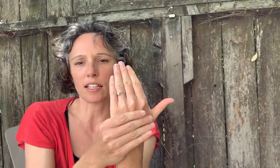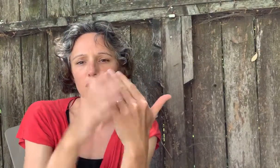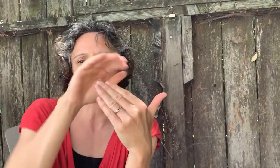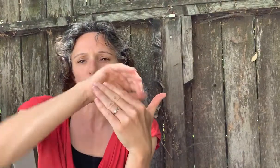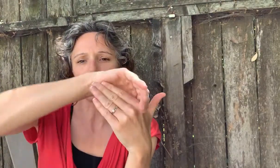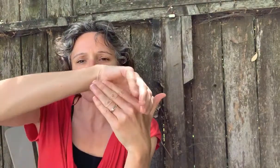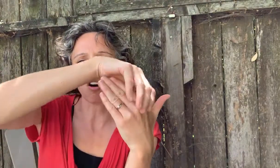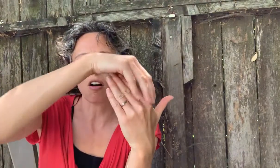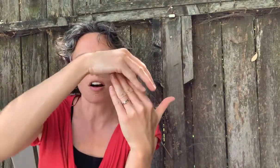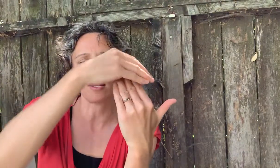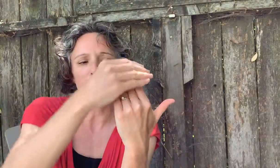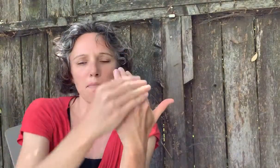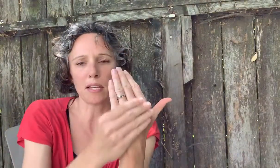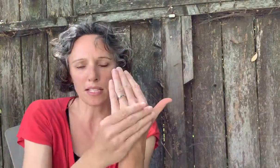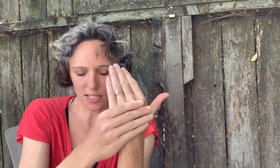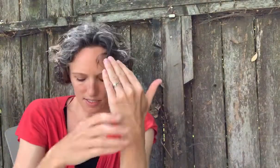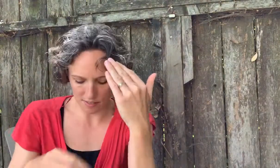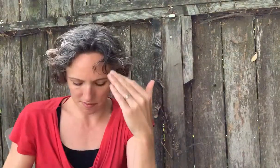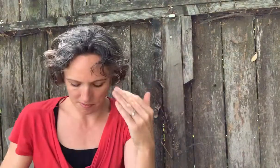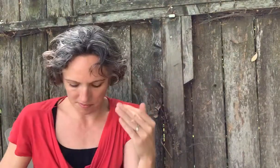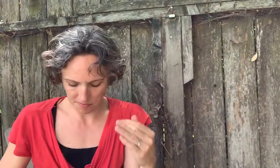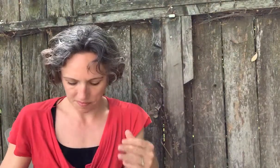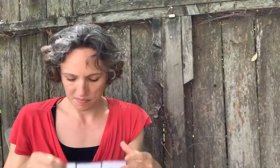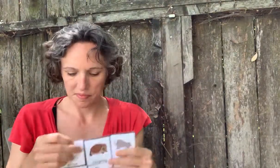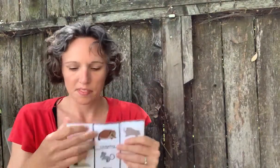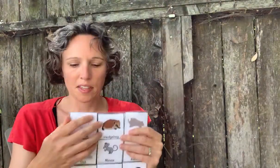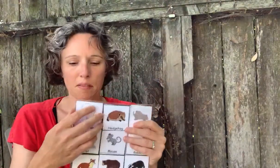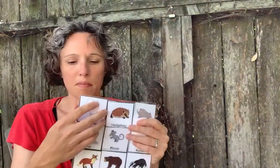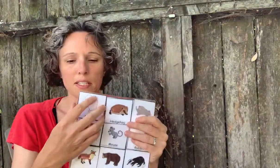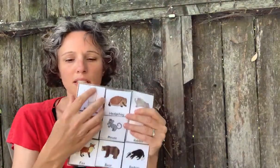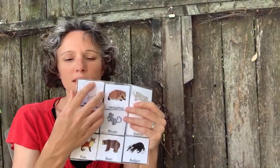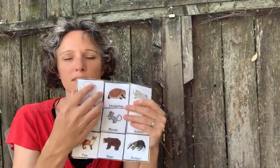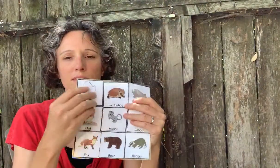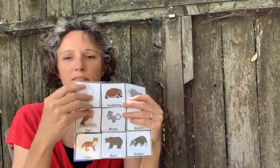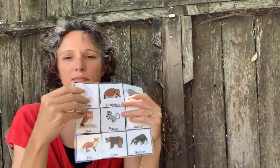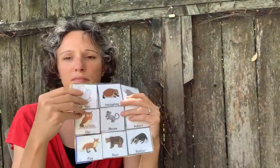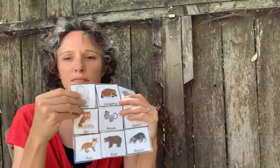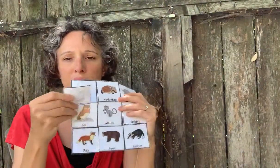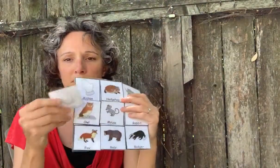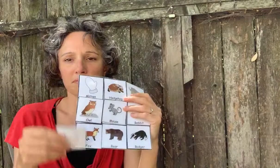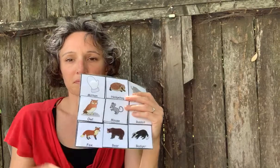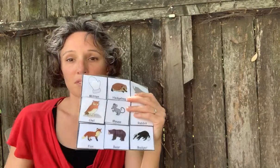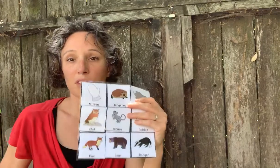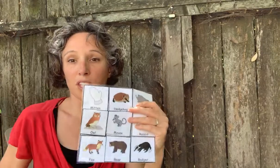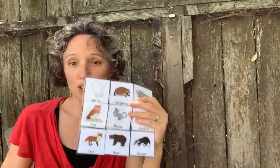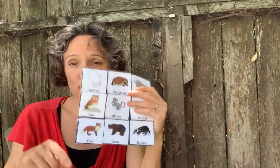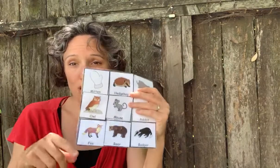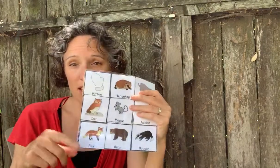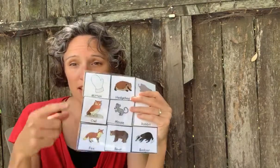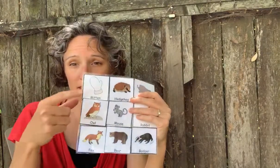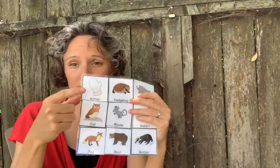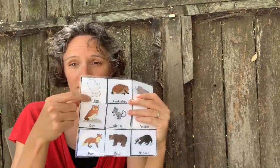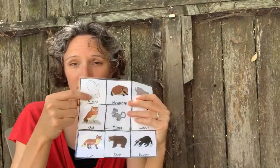you're putting on a mitten. Mitten. Can you try it?